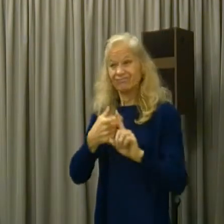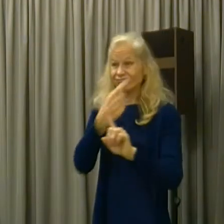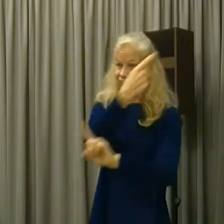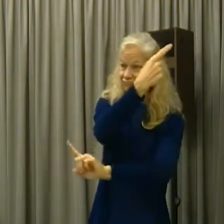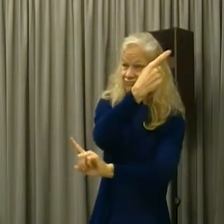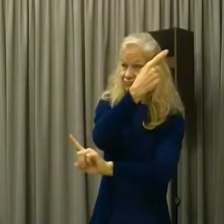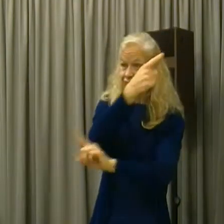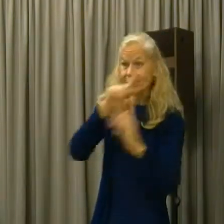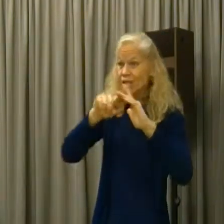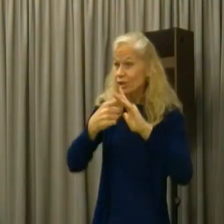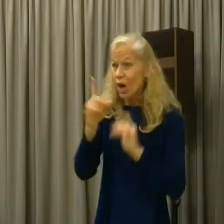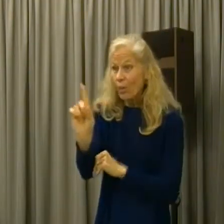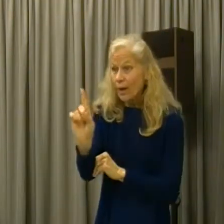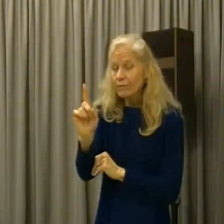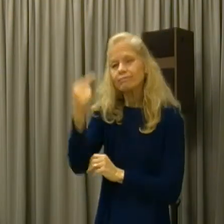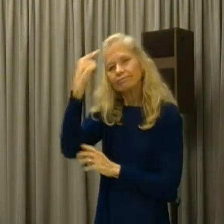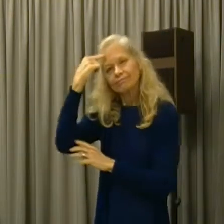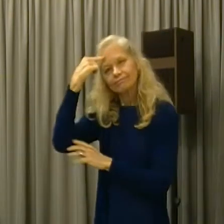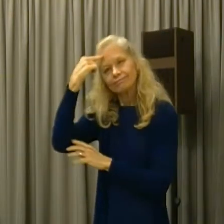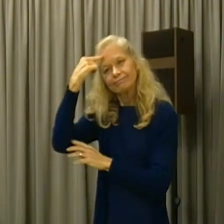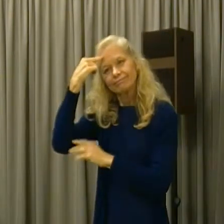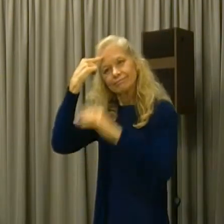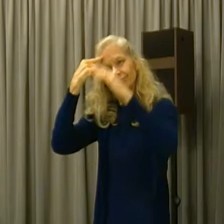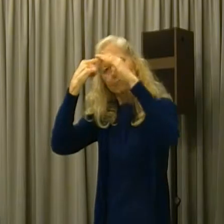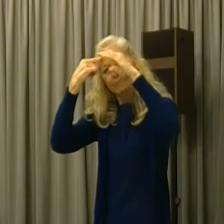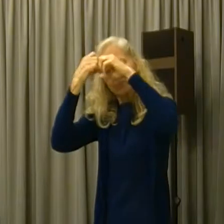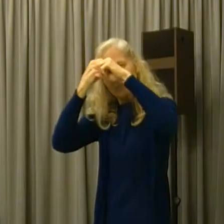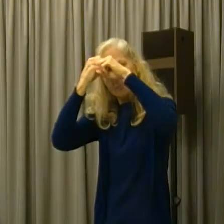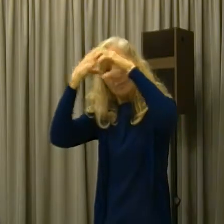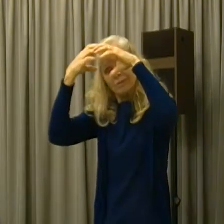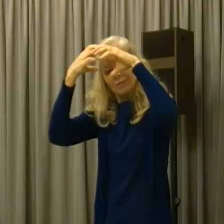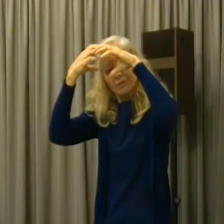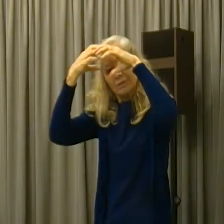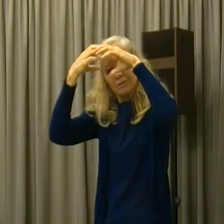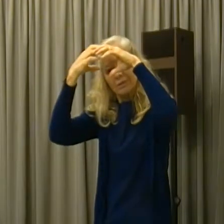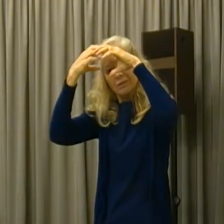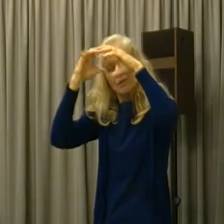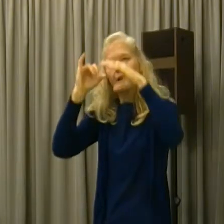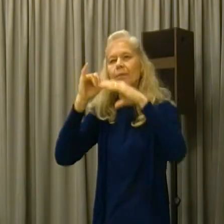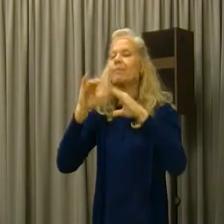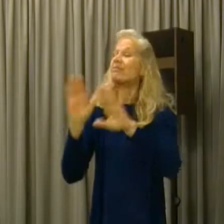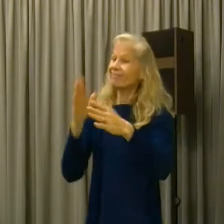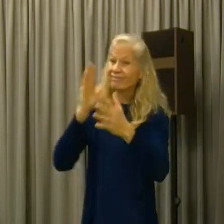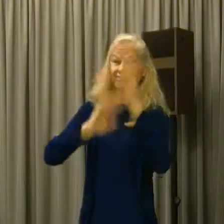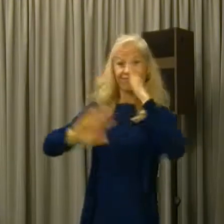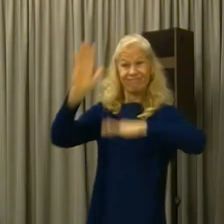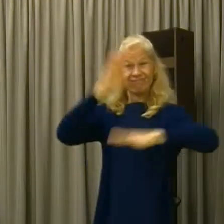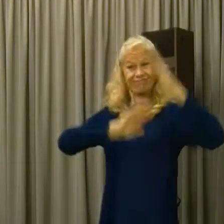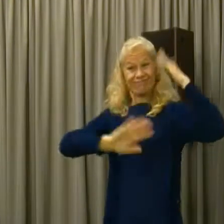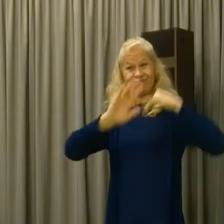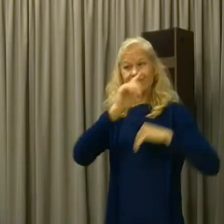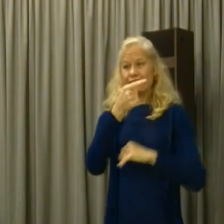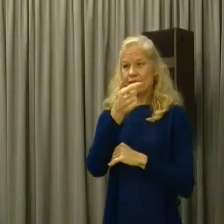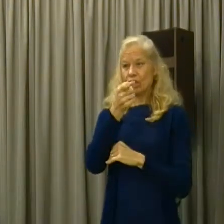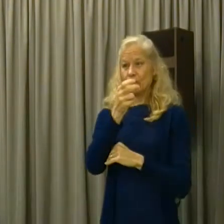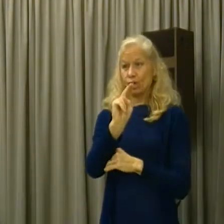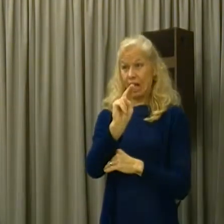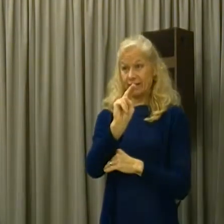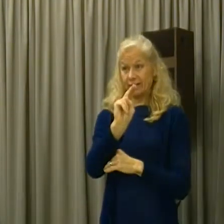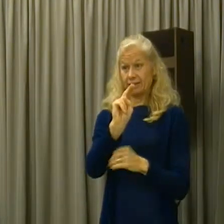In Genesis 8:21, after the flood, the Bible says Noah offered up a sacrifice